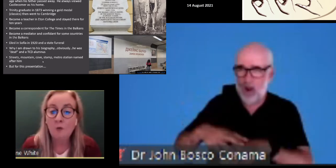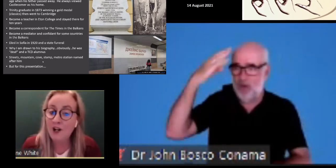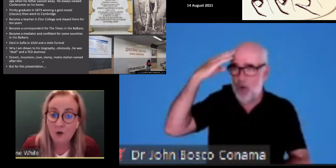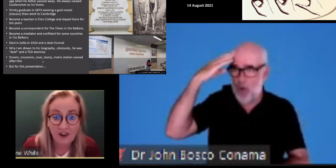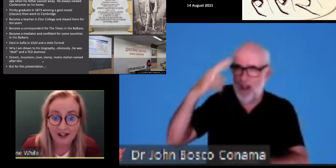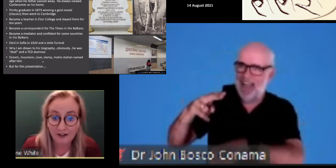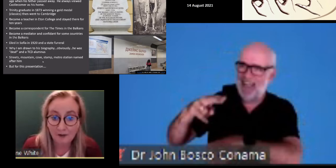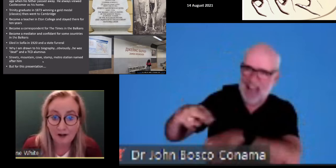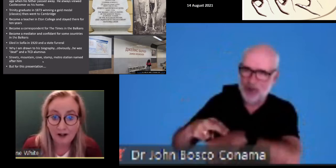Well known there.